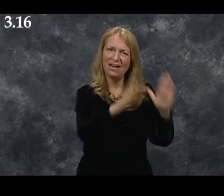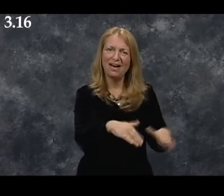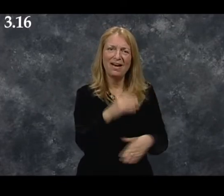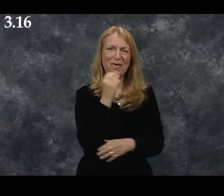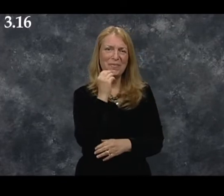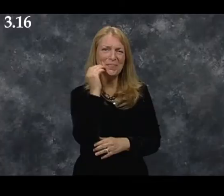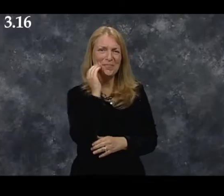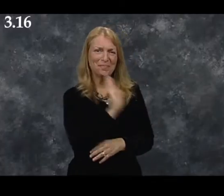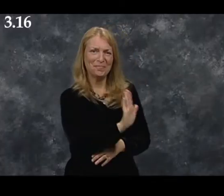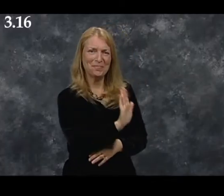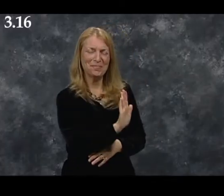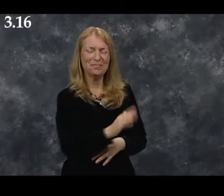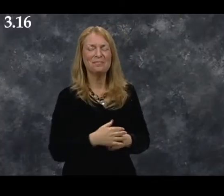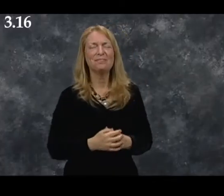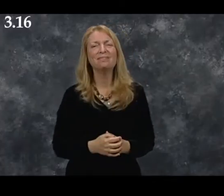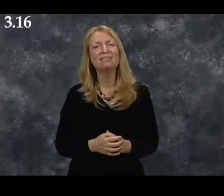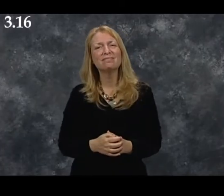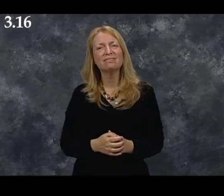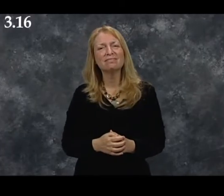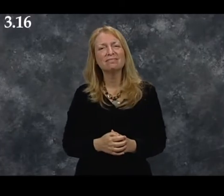access telecommunications in their home.